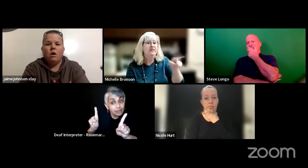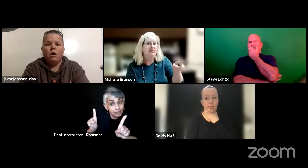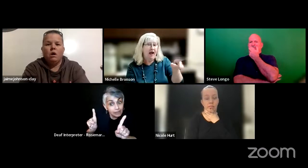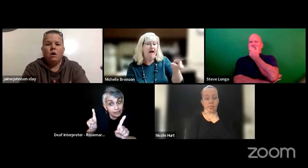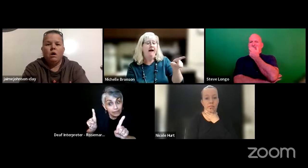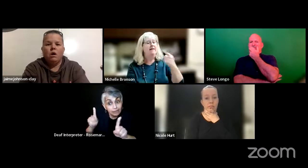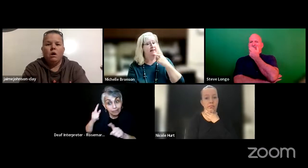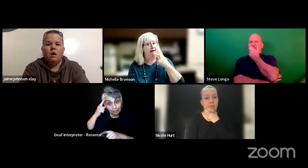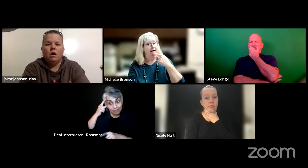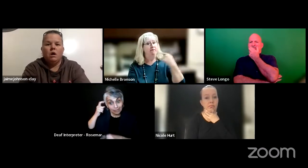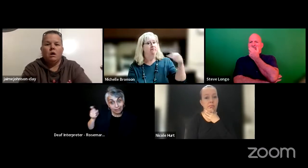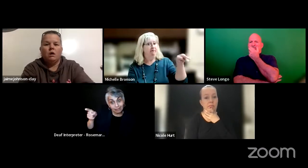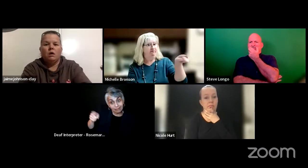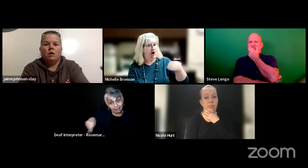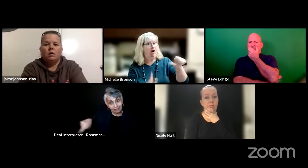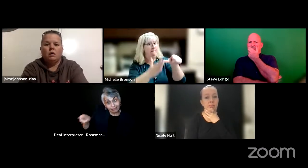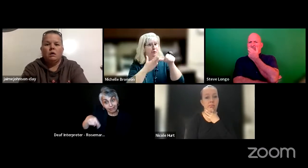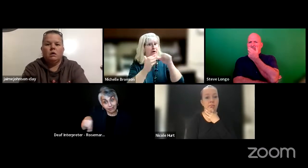However,